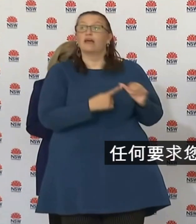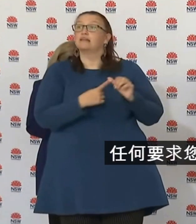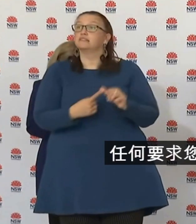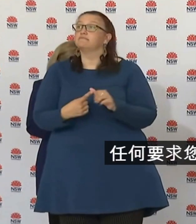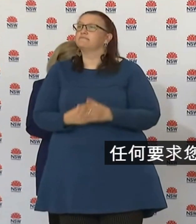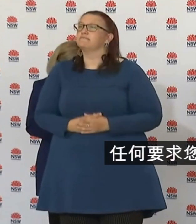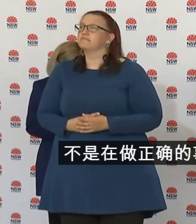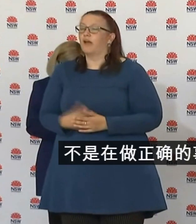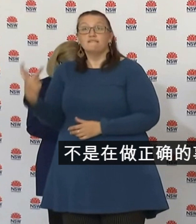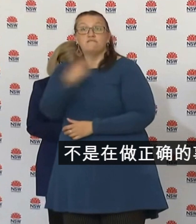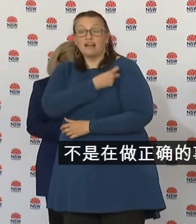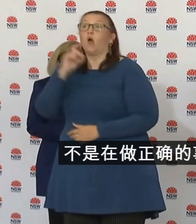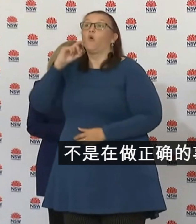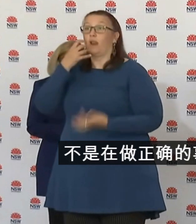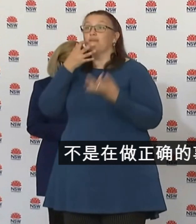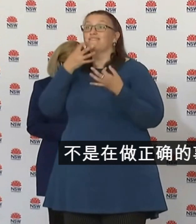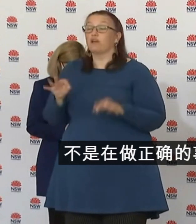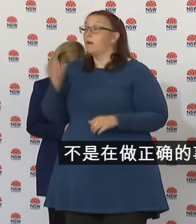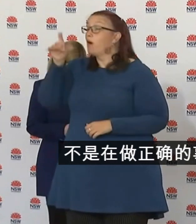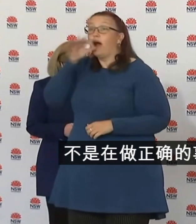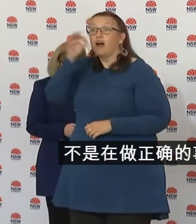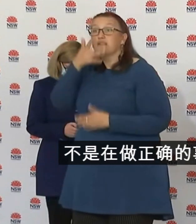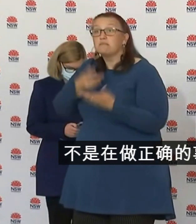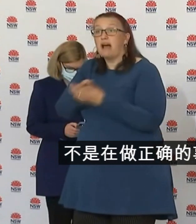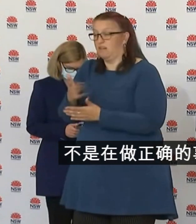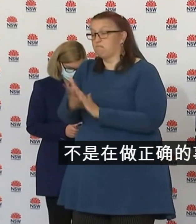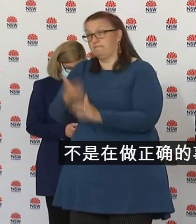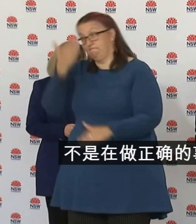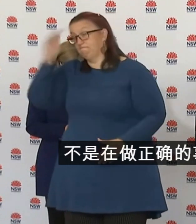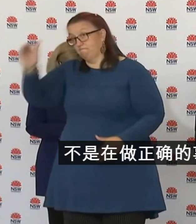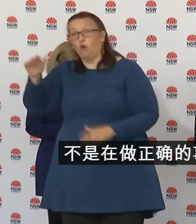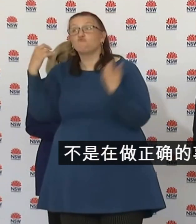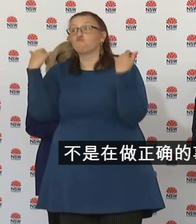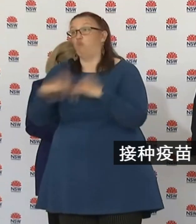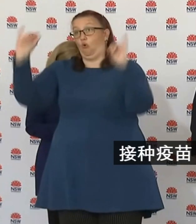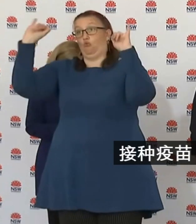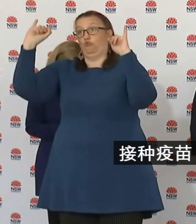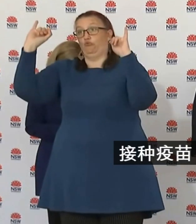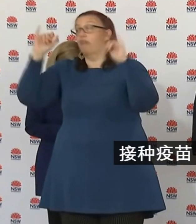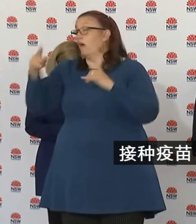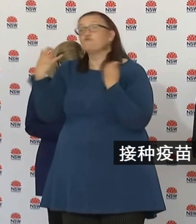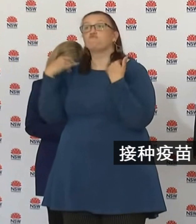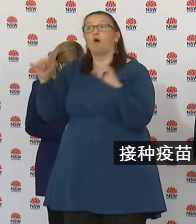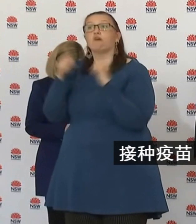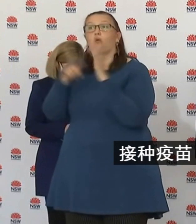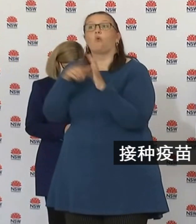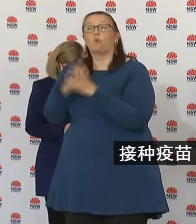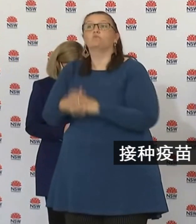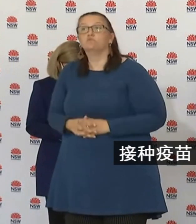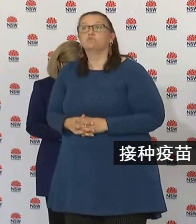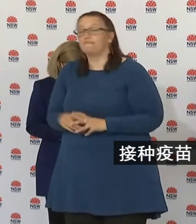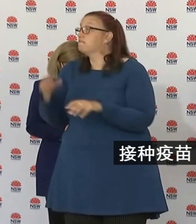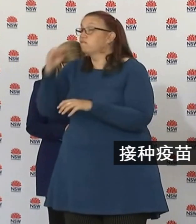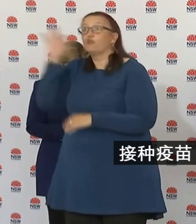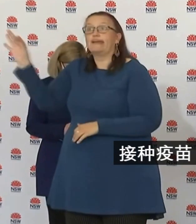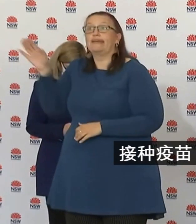who's asking you to pay is not doing the right thing. We want to encourage as many people as possible to get vaccinated. We know